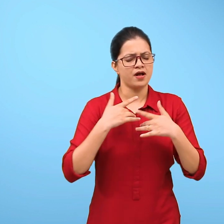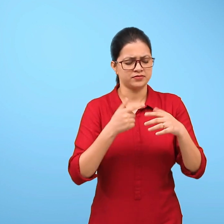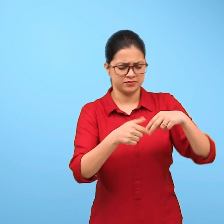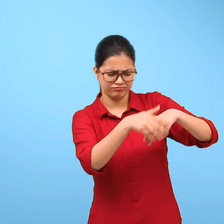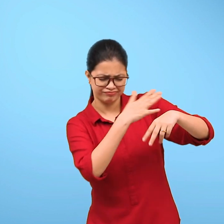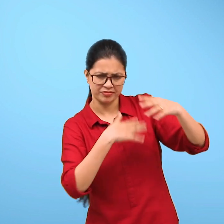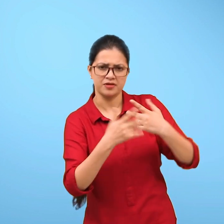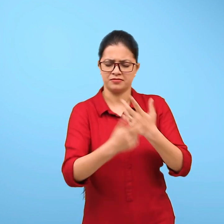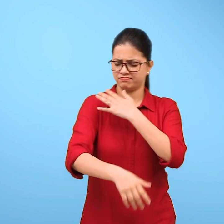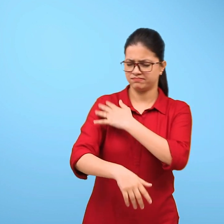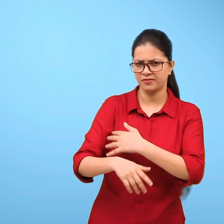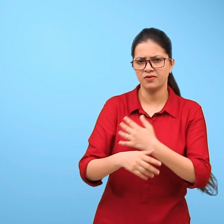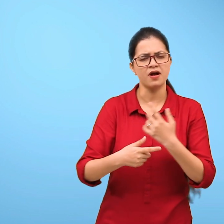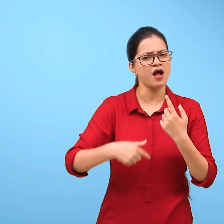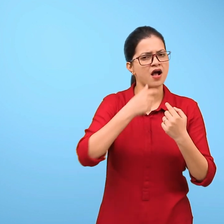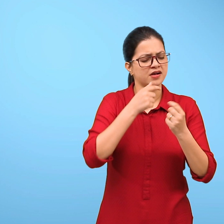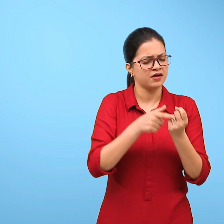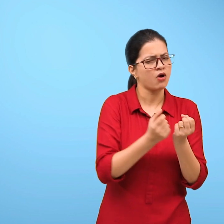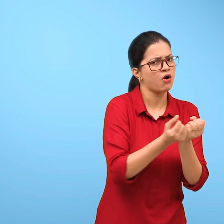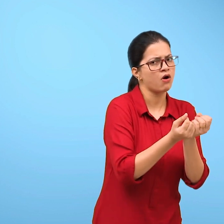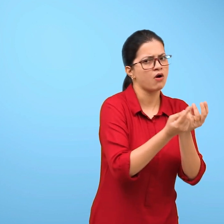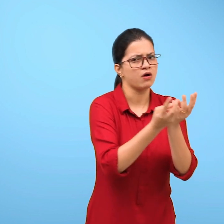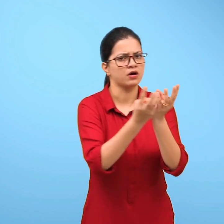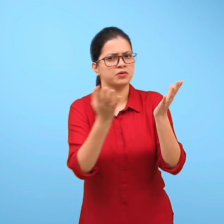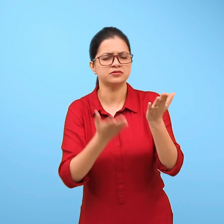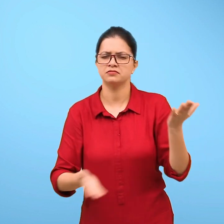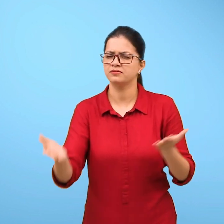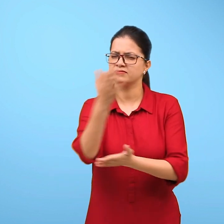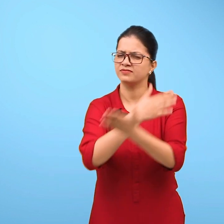Try to find the number of bones in each part.